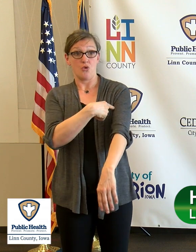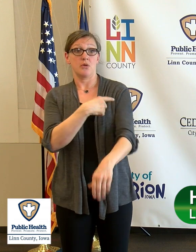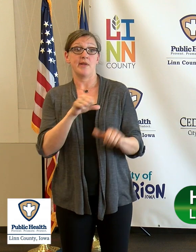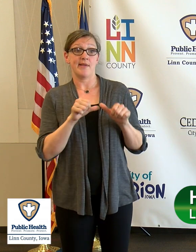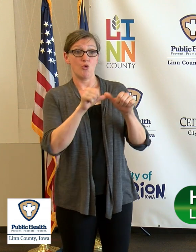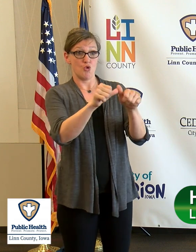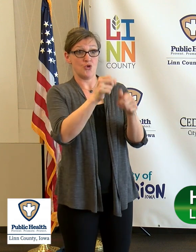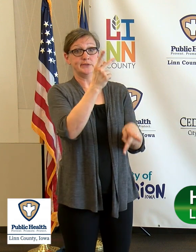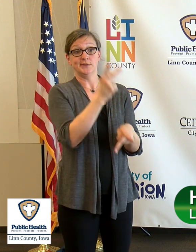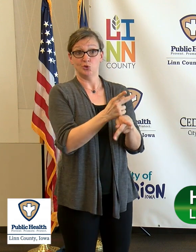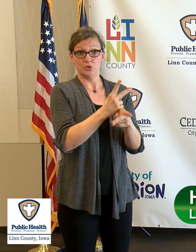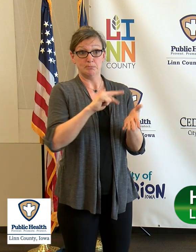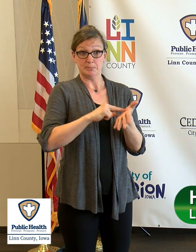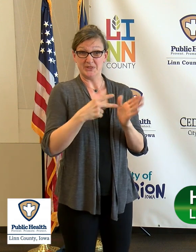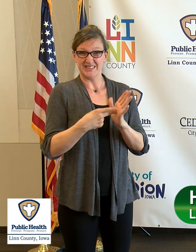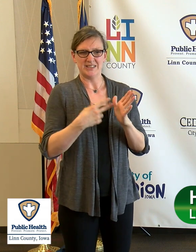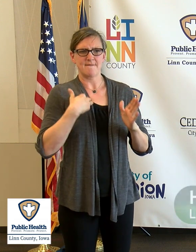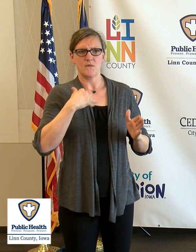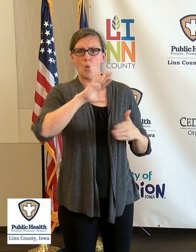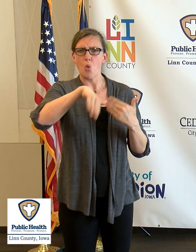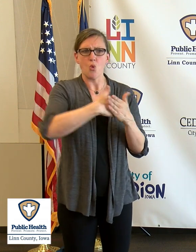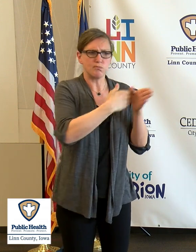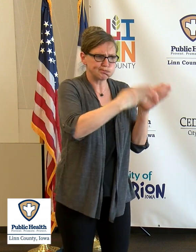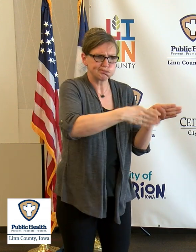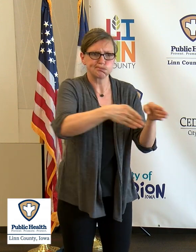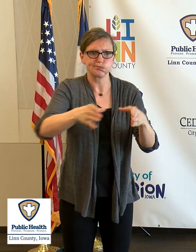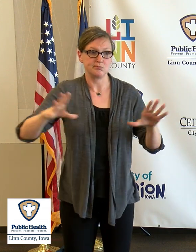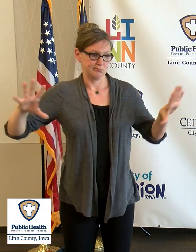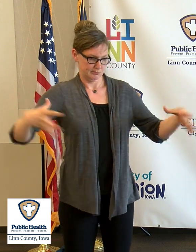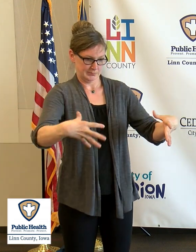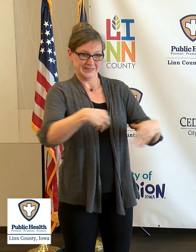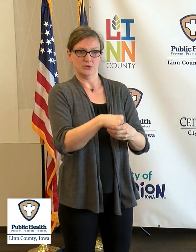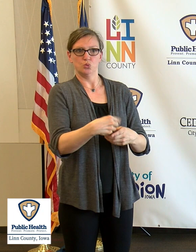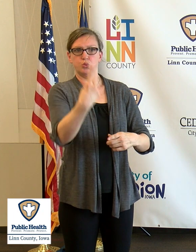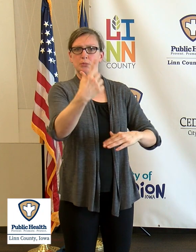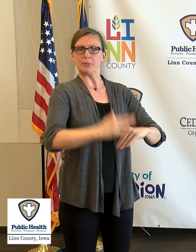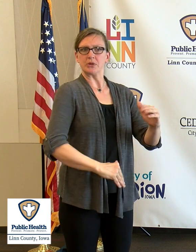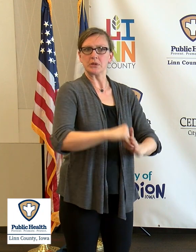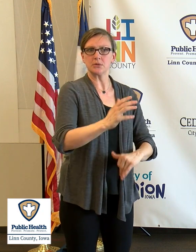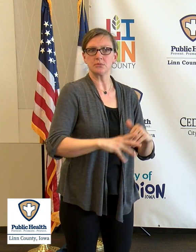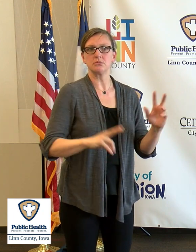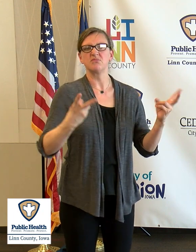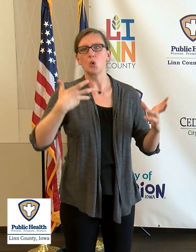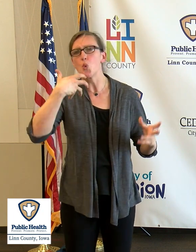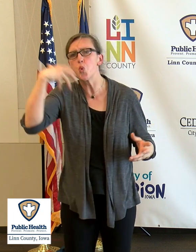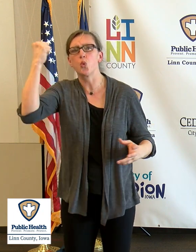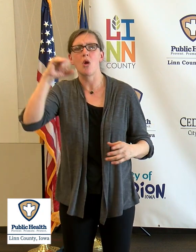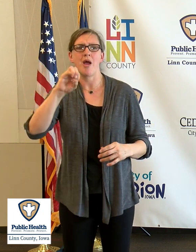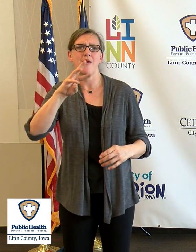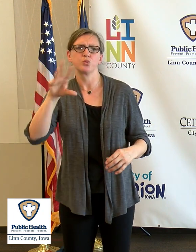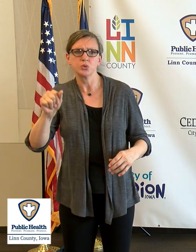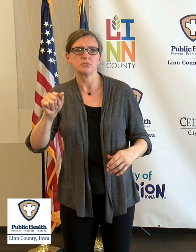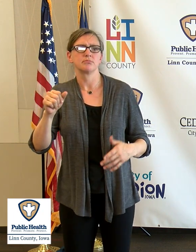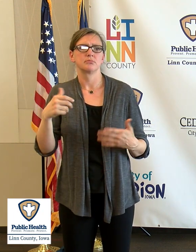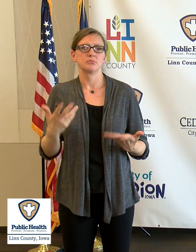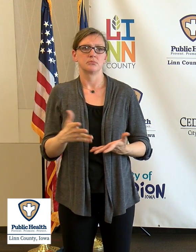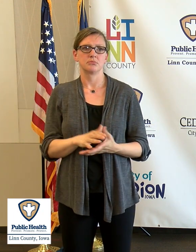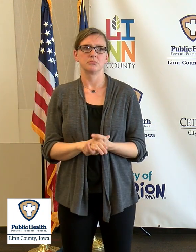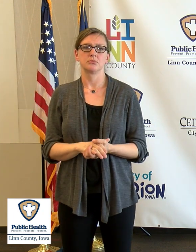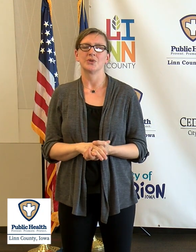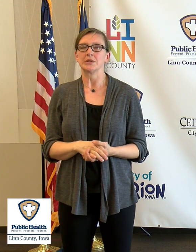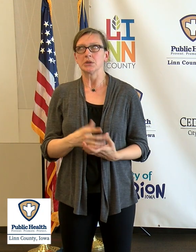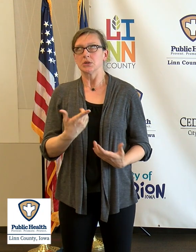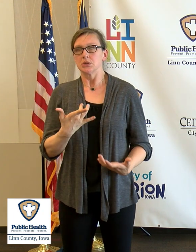to the welfare, the health and safety of our older Iowans. And so they are a tremendous asset to